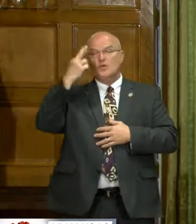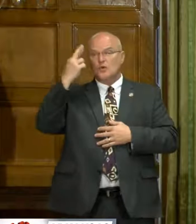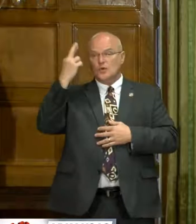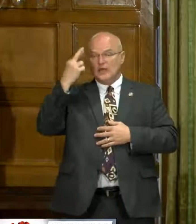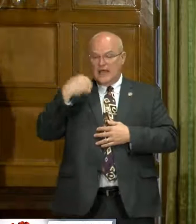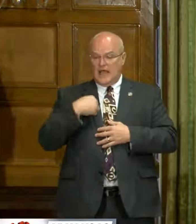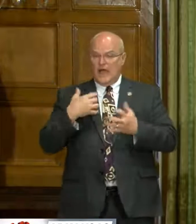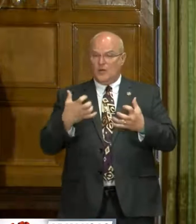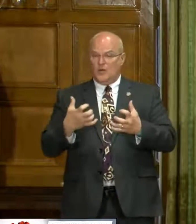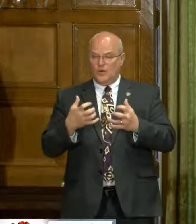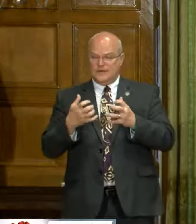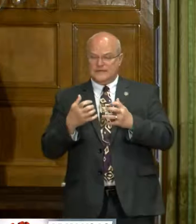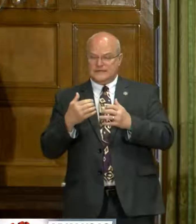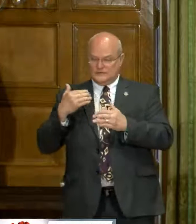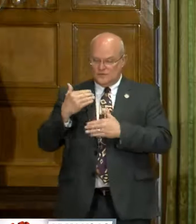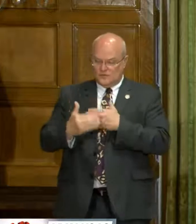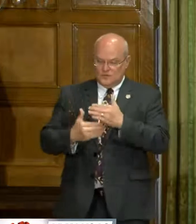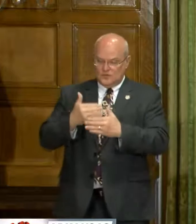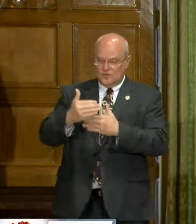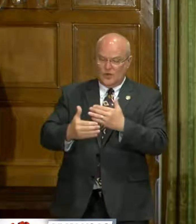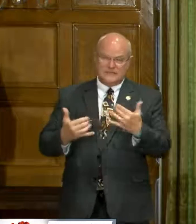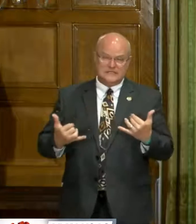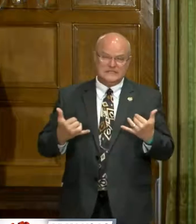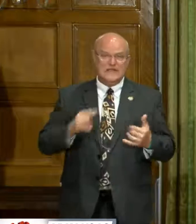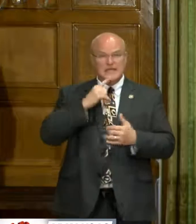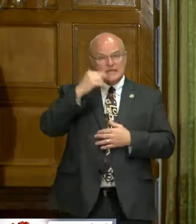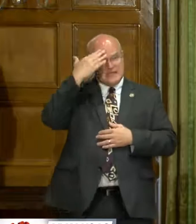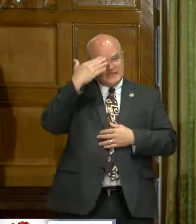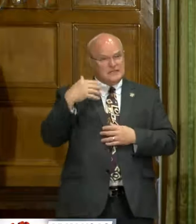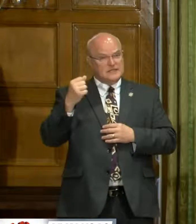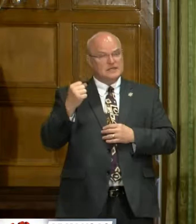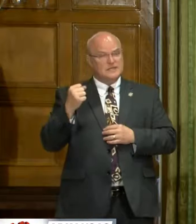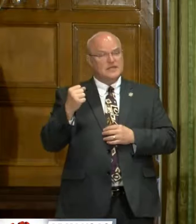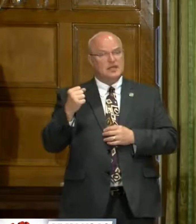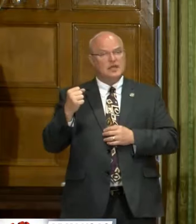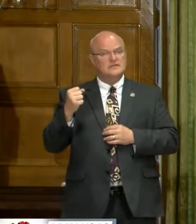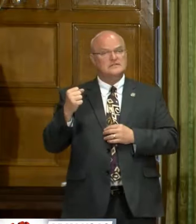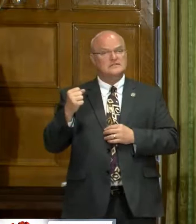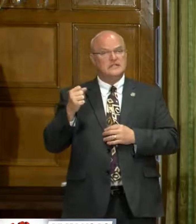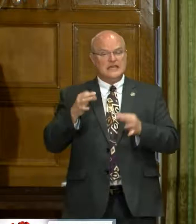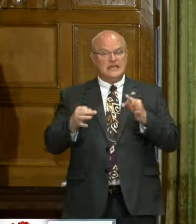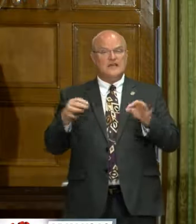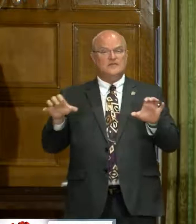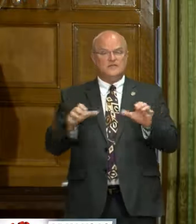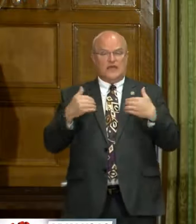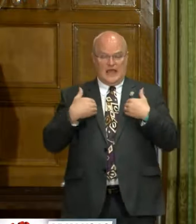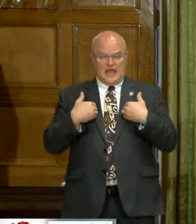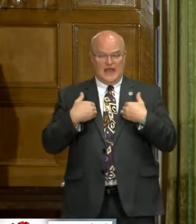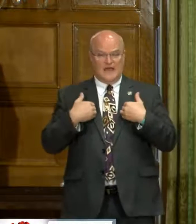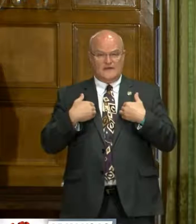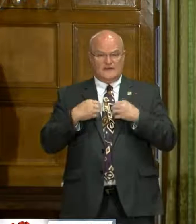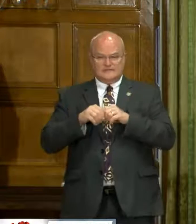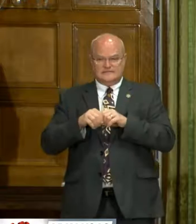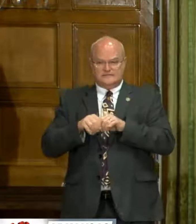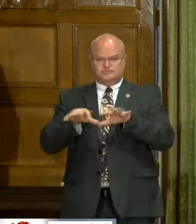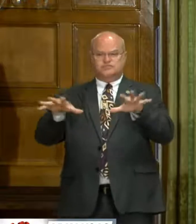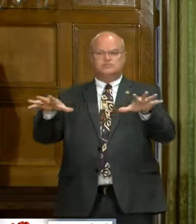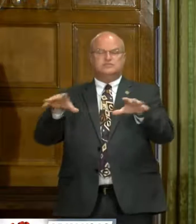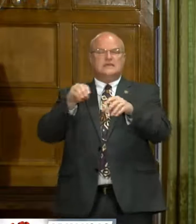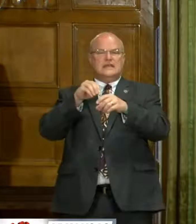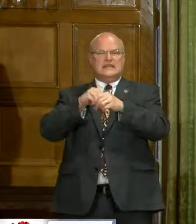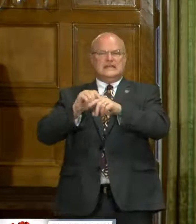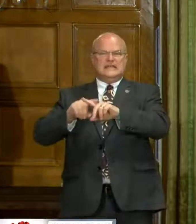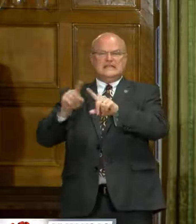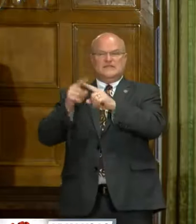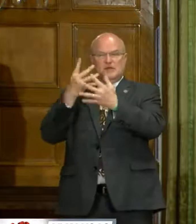reason I wanted to go through this process is because if we do have an outbreak in